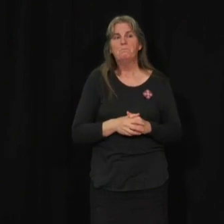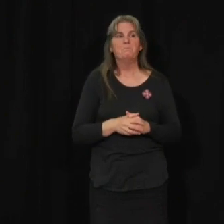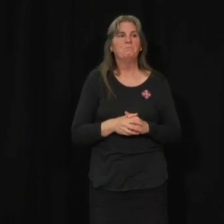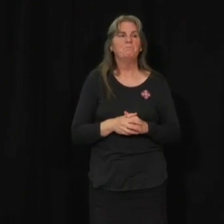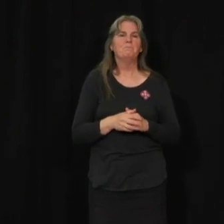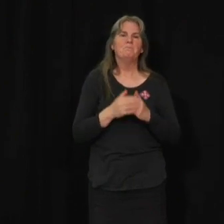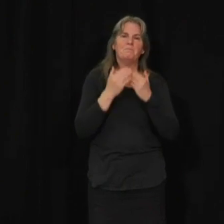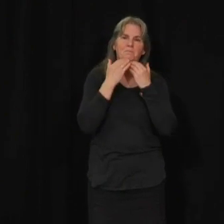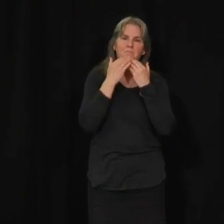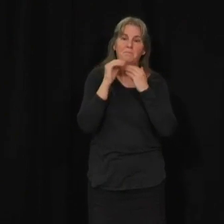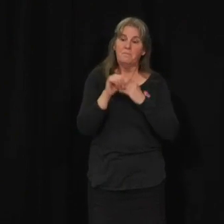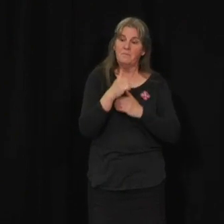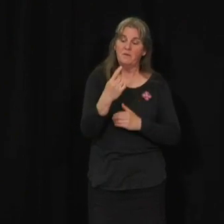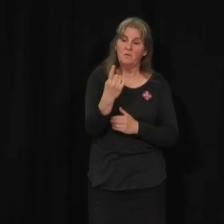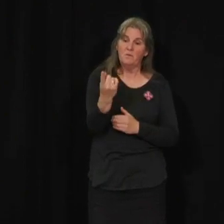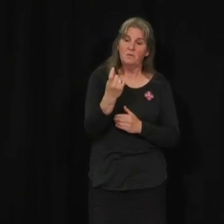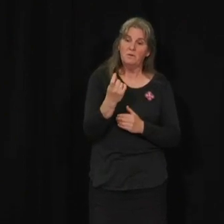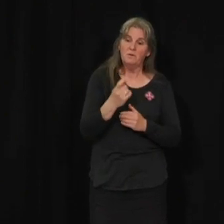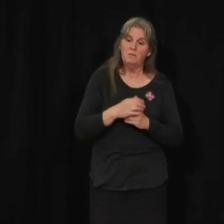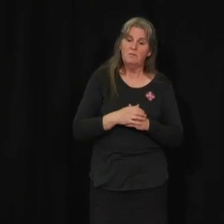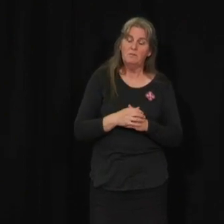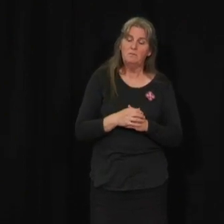Prochaine question, Julienne.